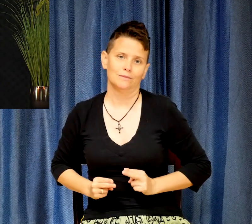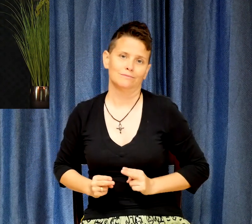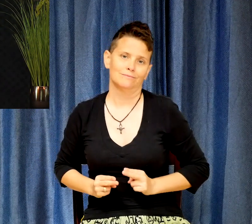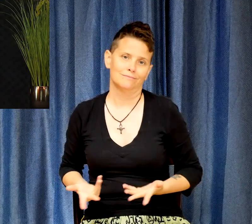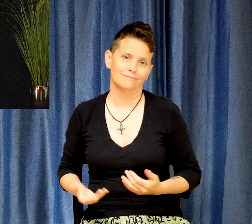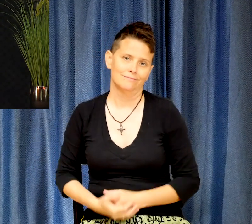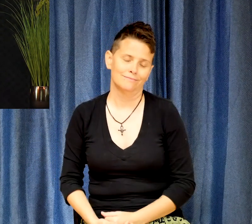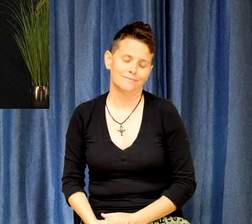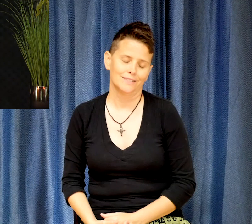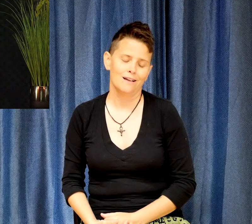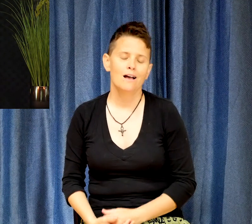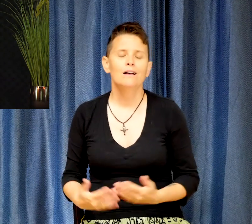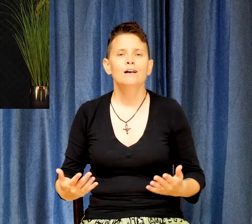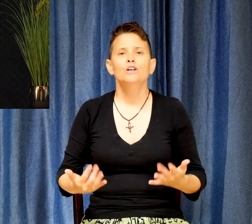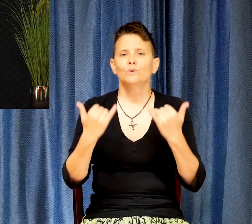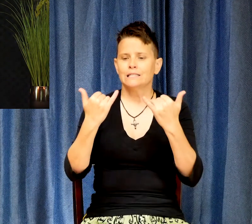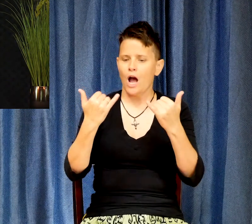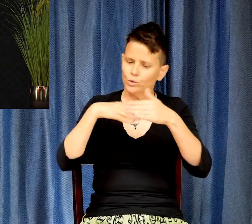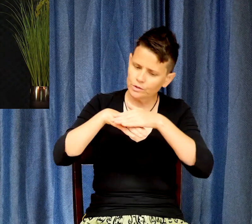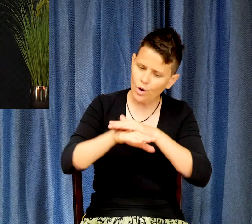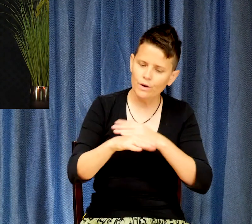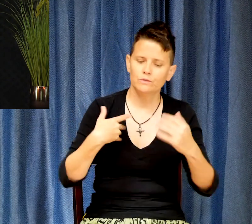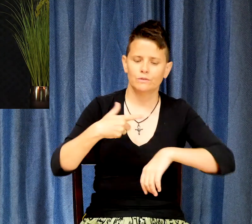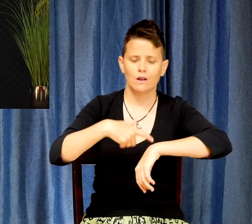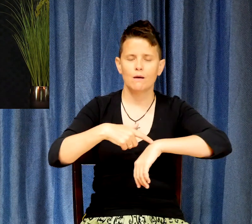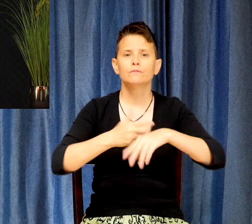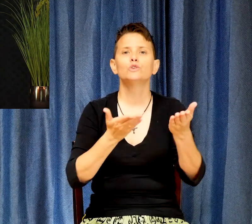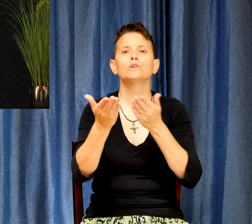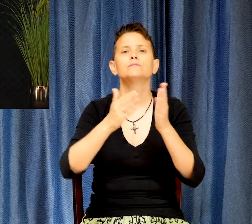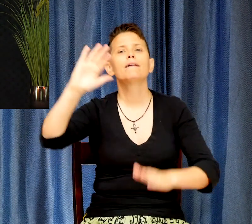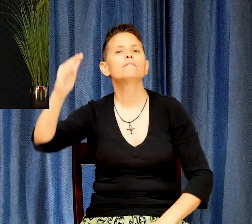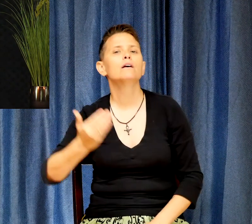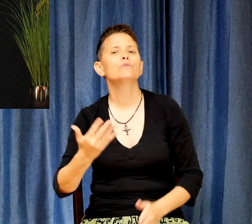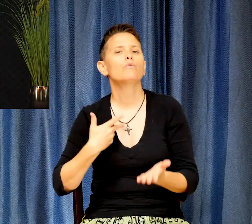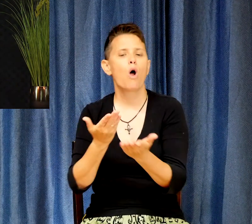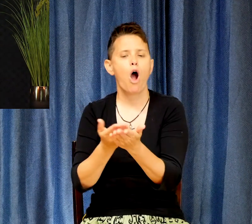So as we move now in our service, I invite you into our offering.